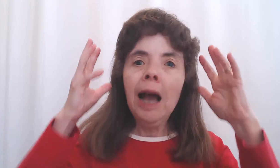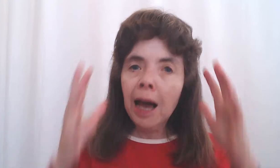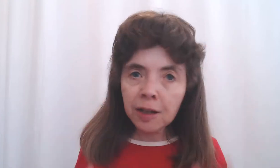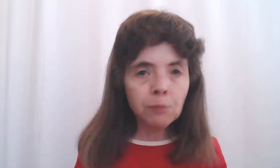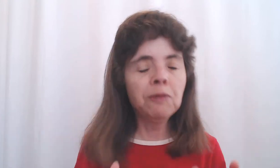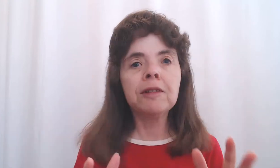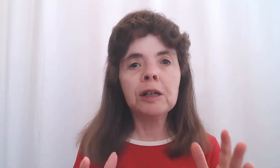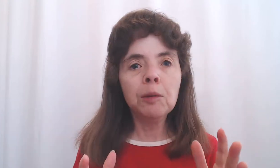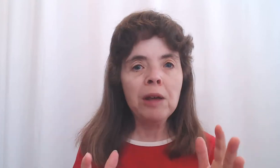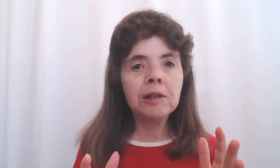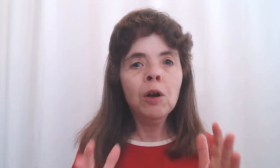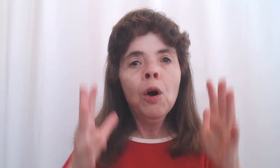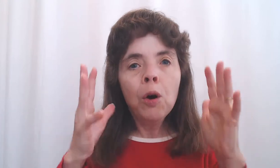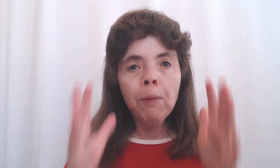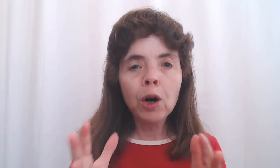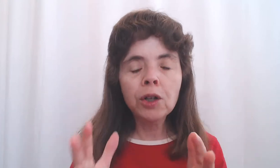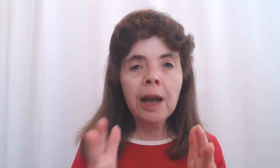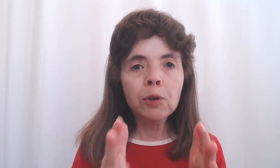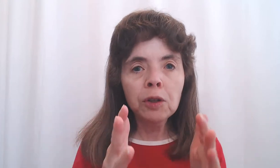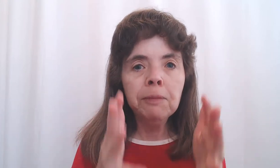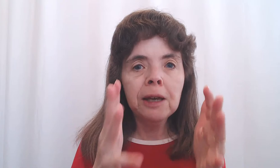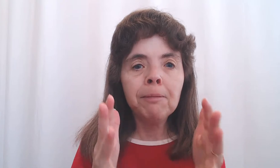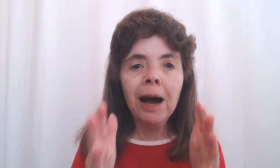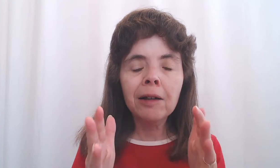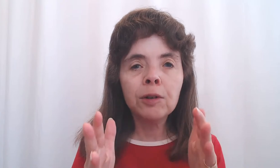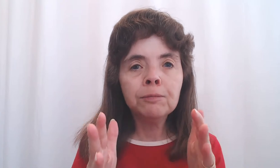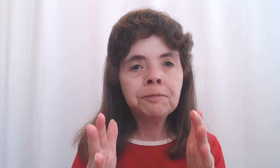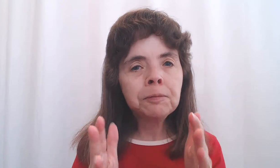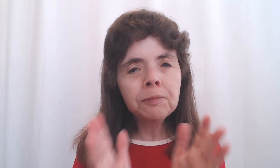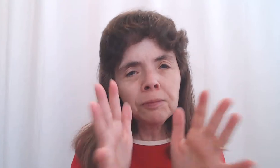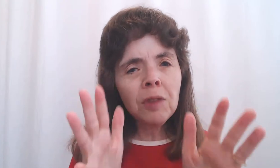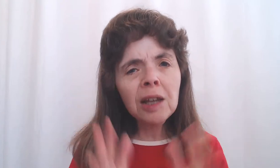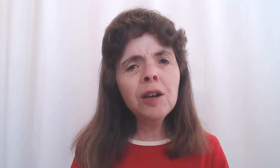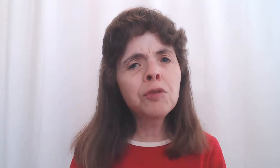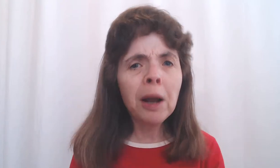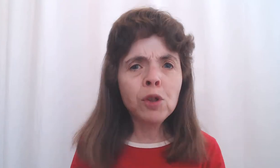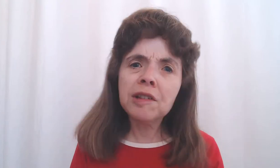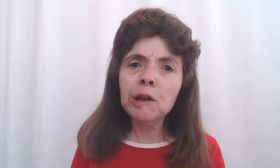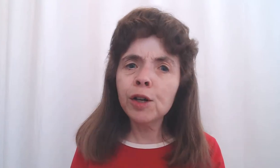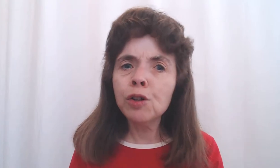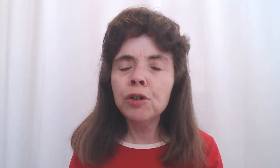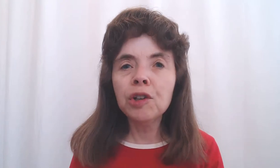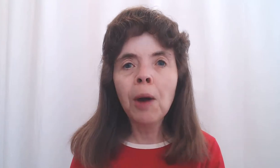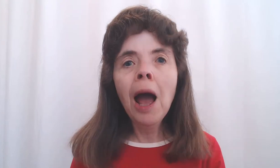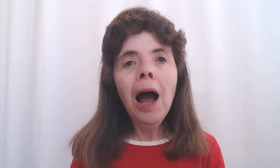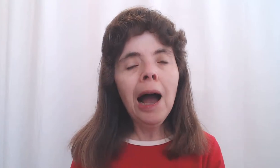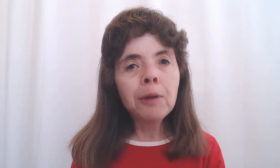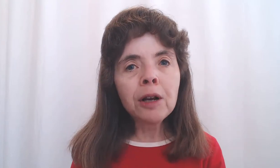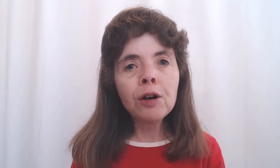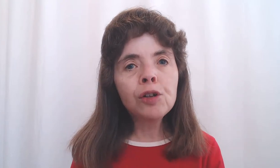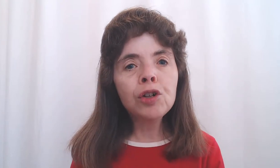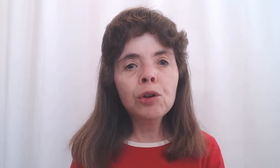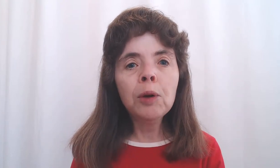had to be physically present, or Paul could not really be an apostle, here's what I would just encourage you to do. I would encourage you